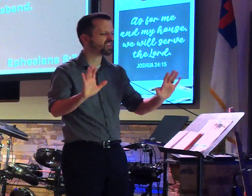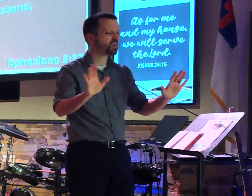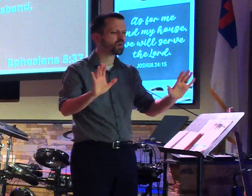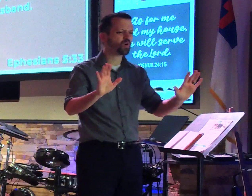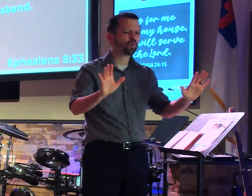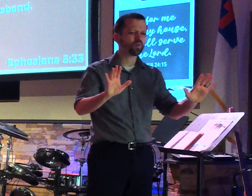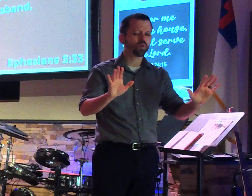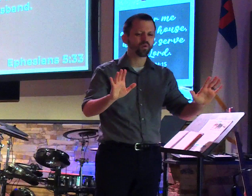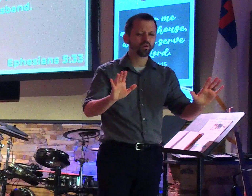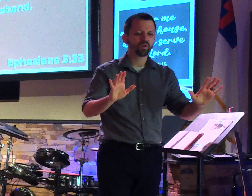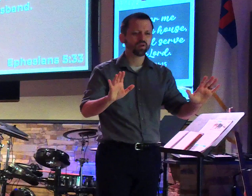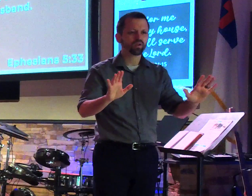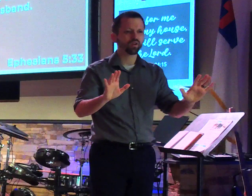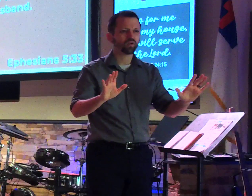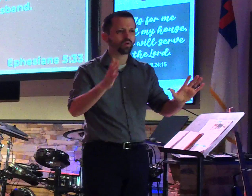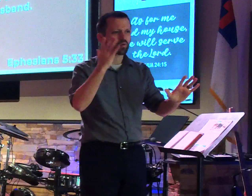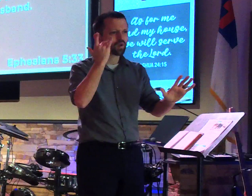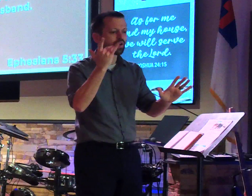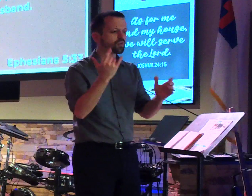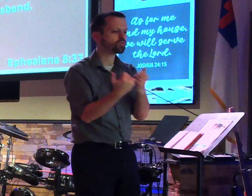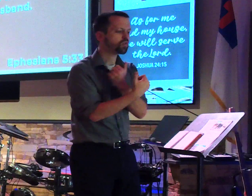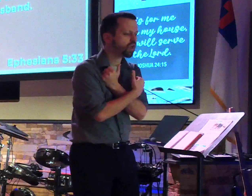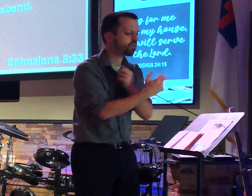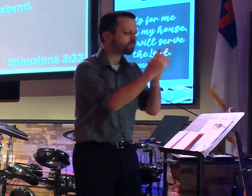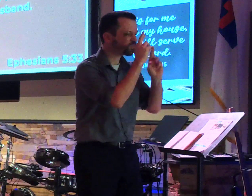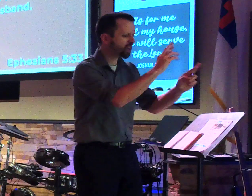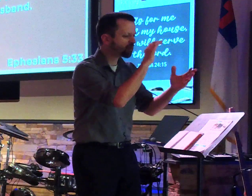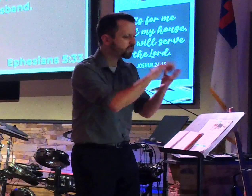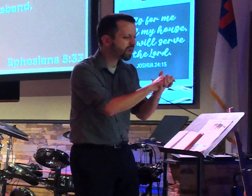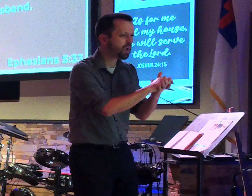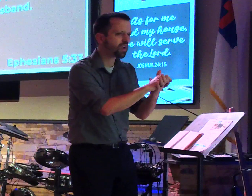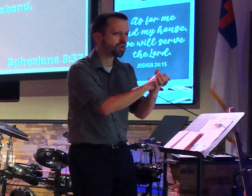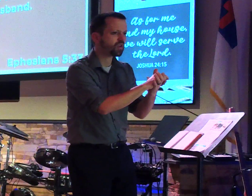trials. Why? You love and respect them too much.